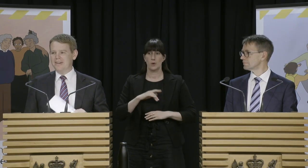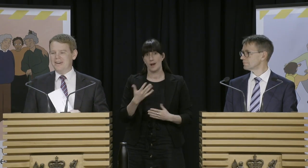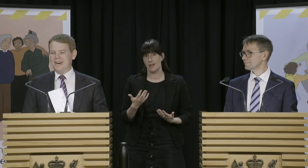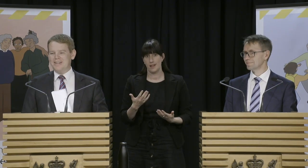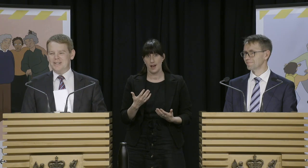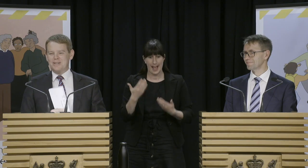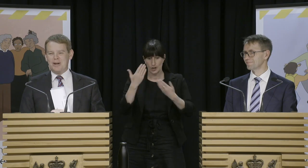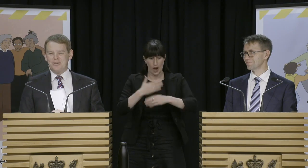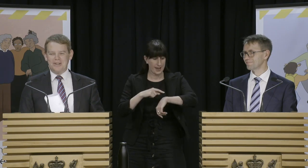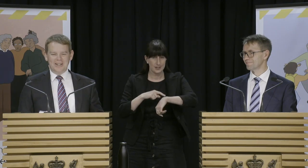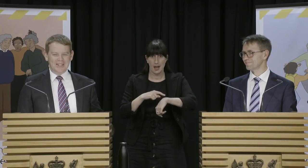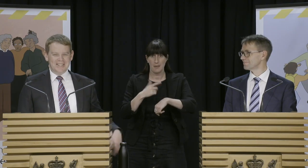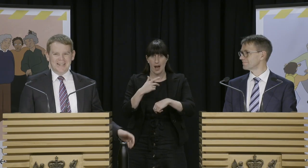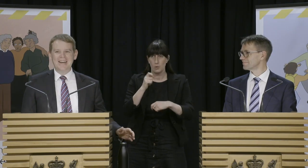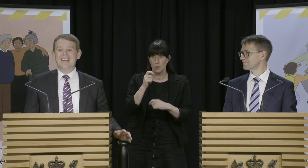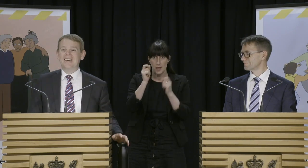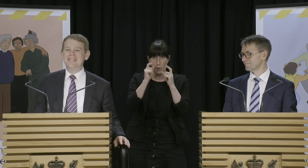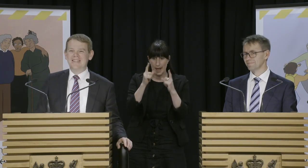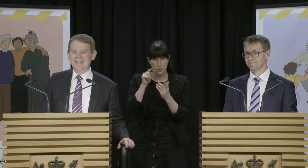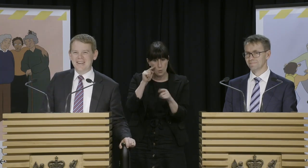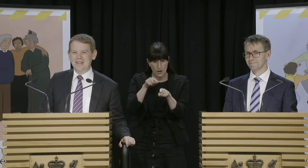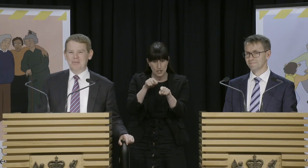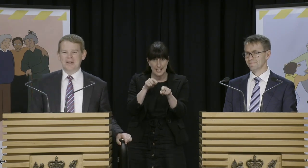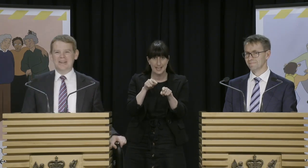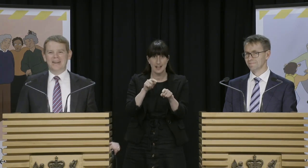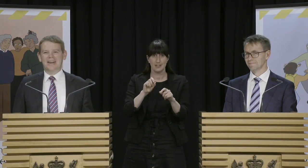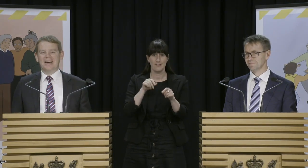Tracker to make sure that it actually gets here. Thanks